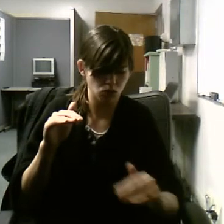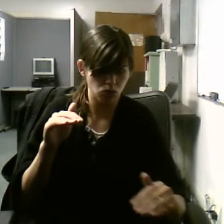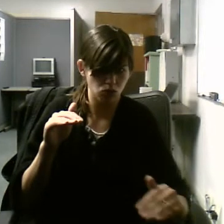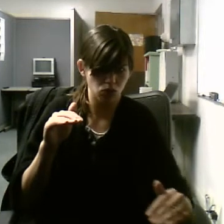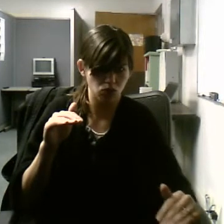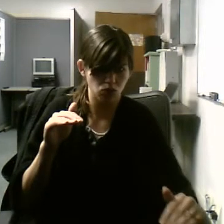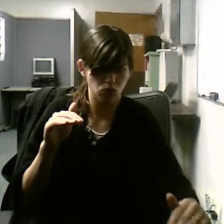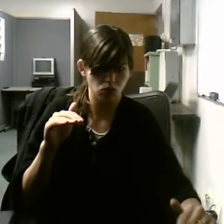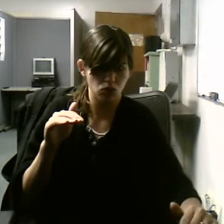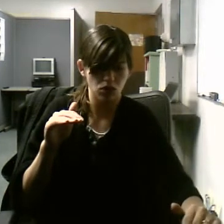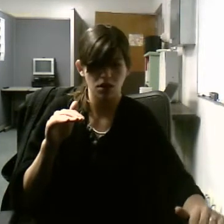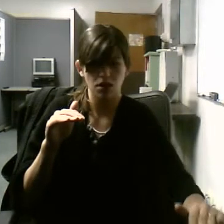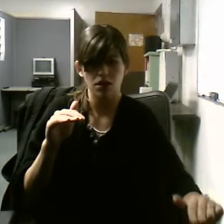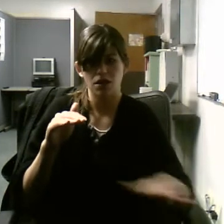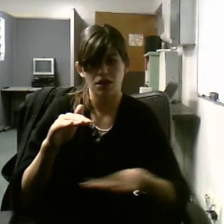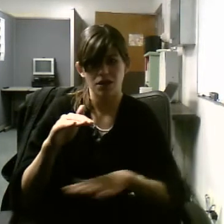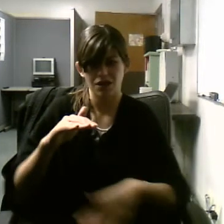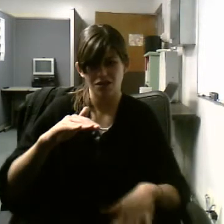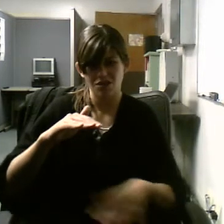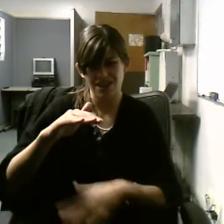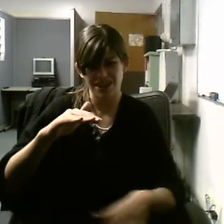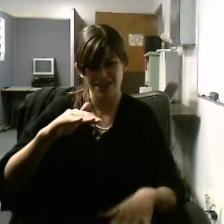which is right below sea level.